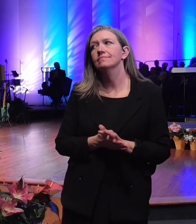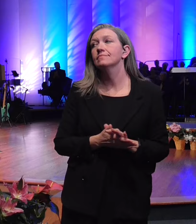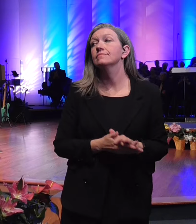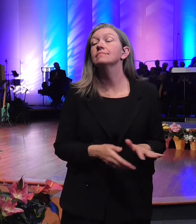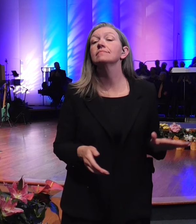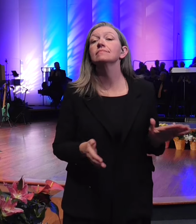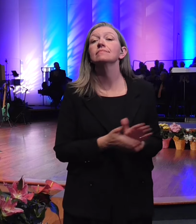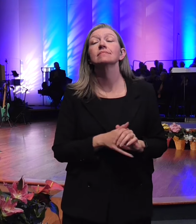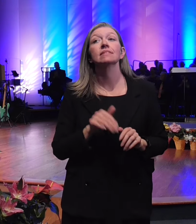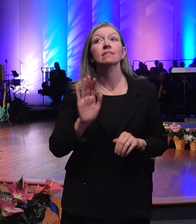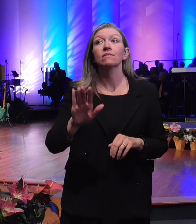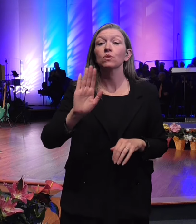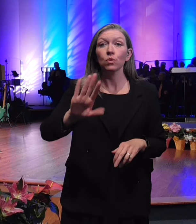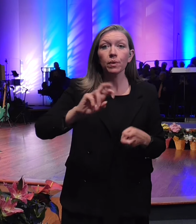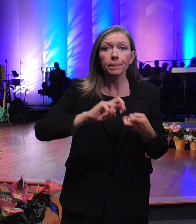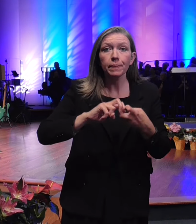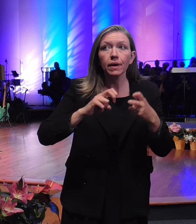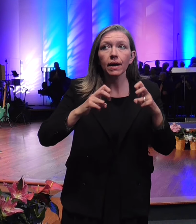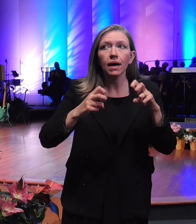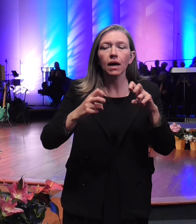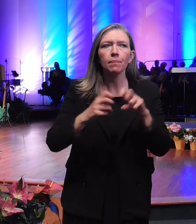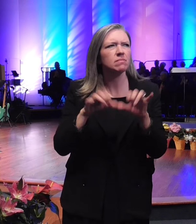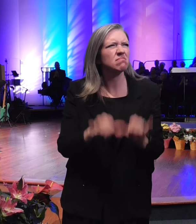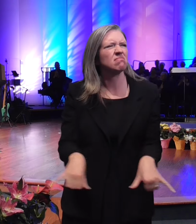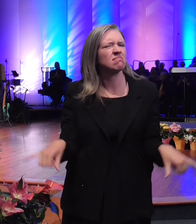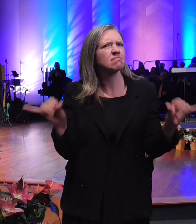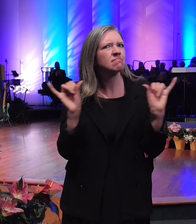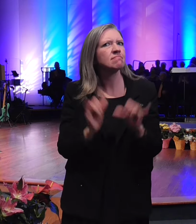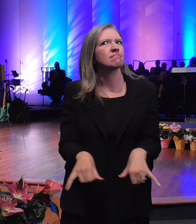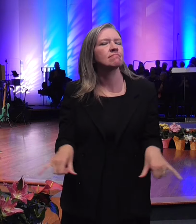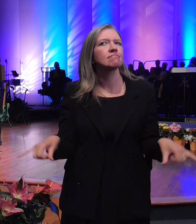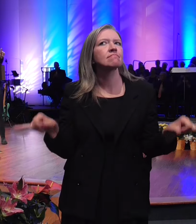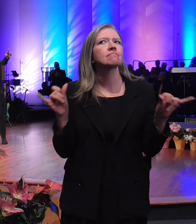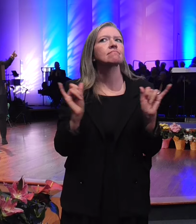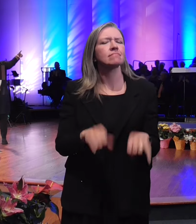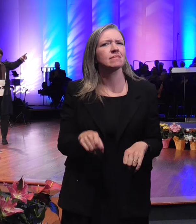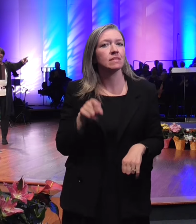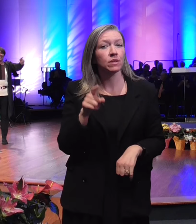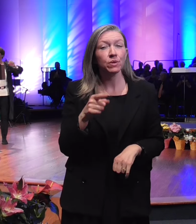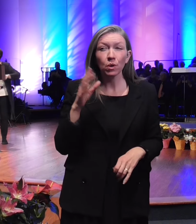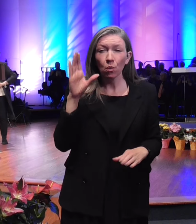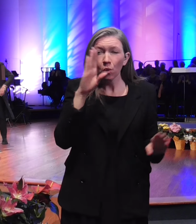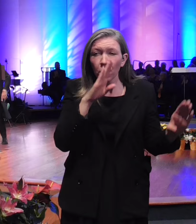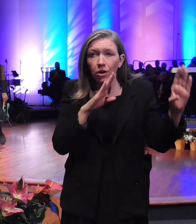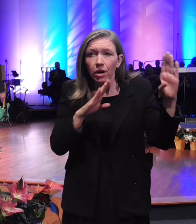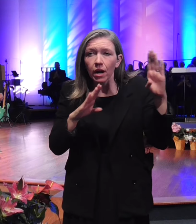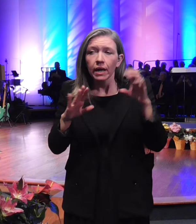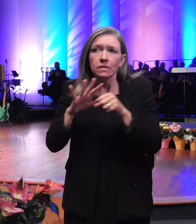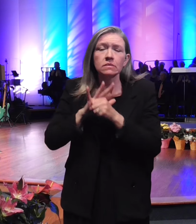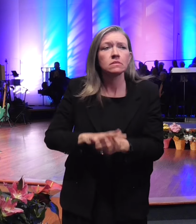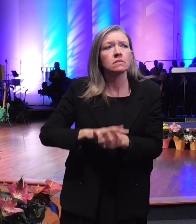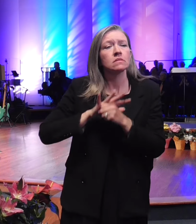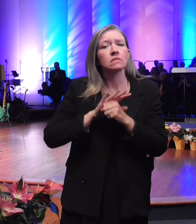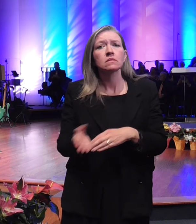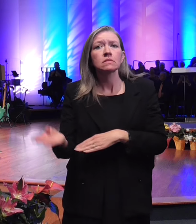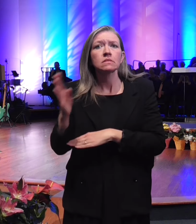If your problems won't go away and you worry night and